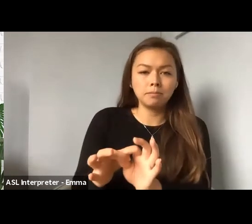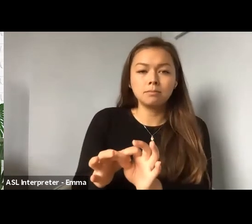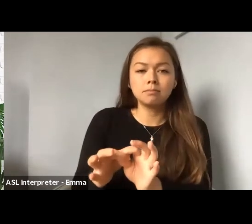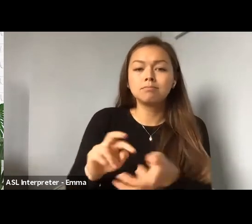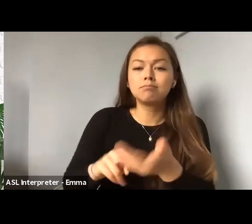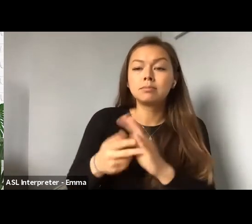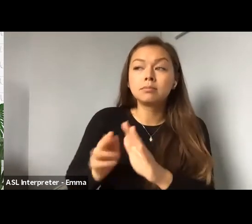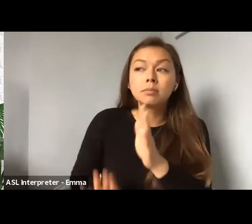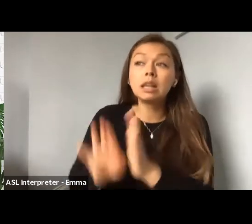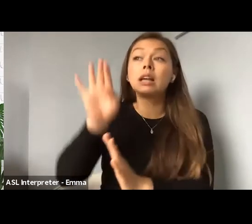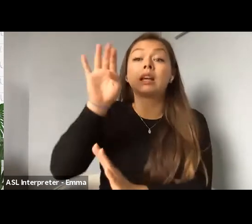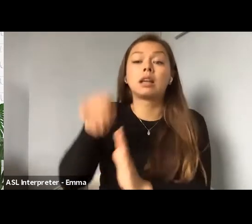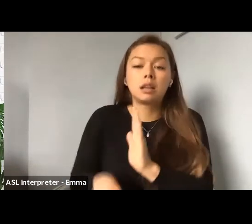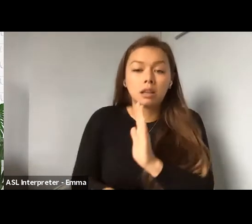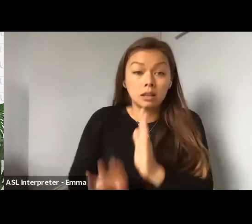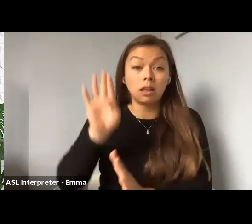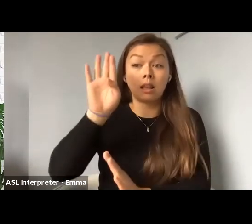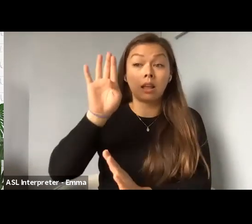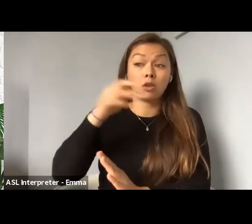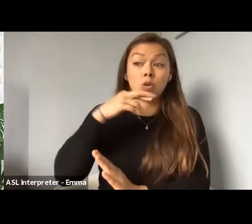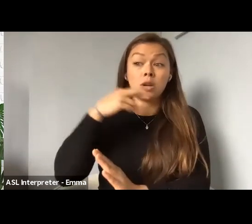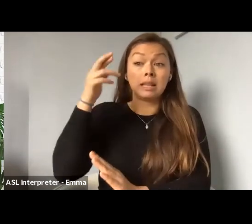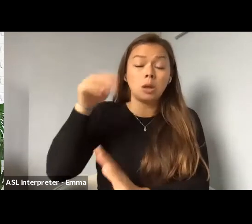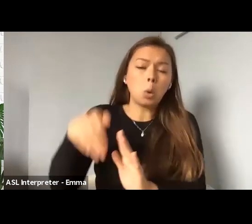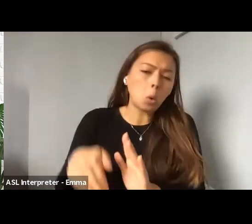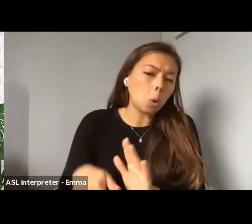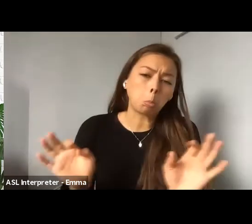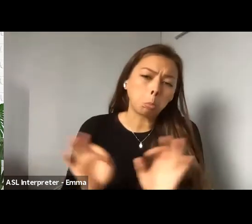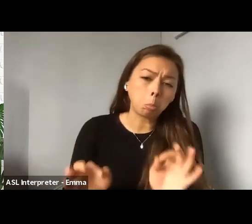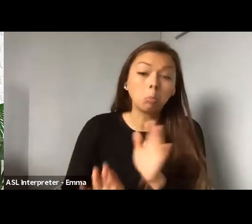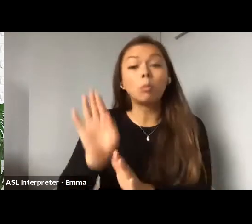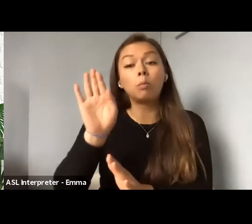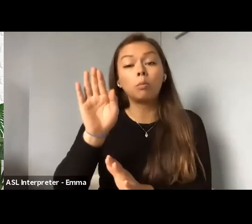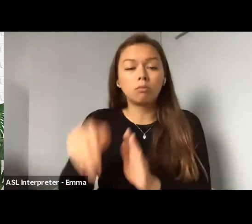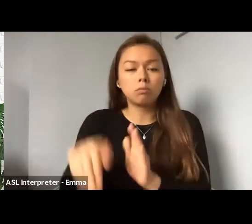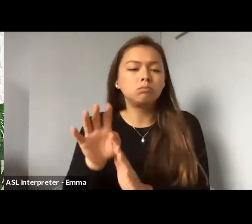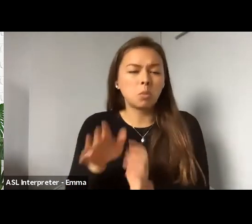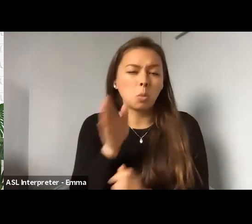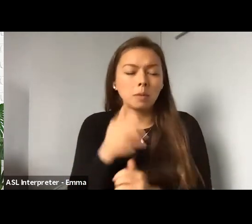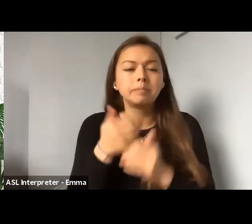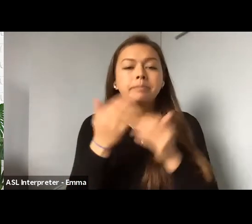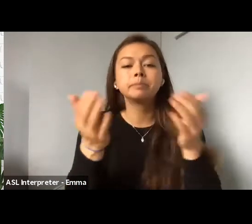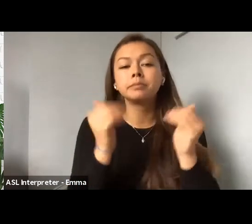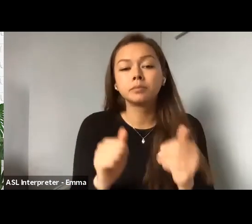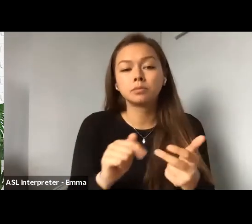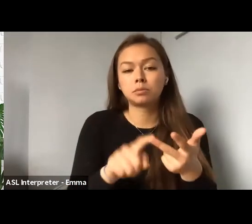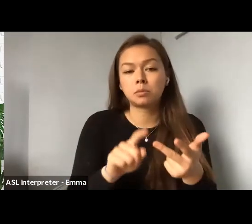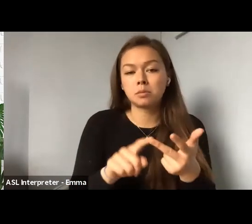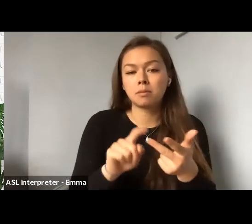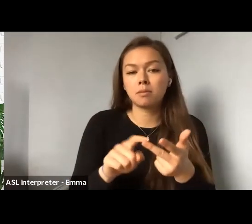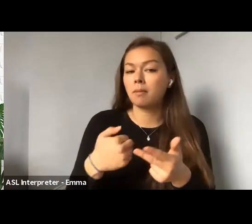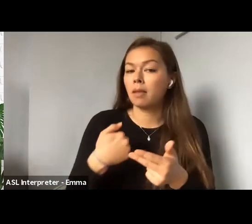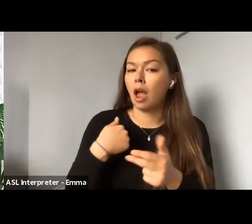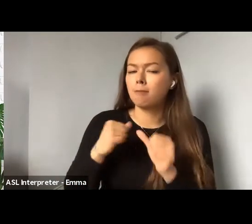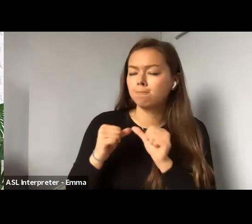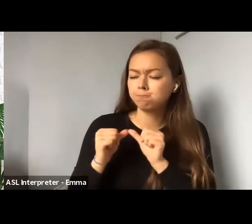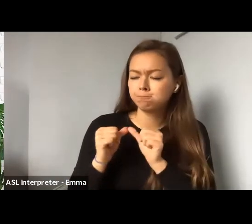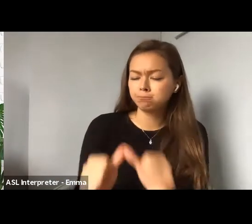than at other times. And there's a continuity in violence within a specific relationship, but not across